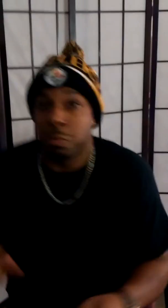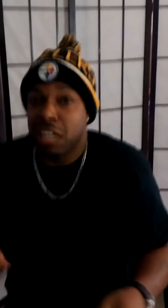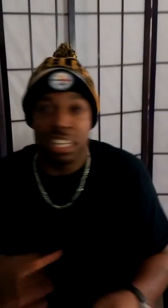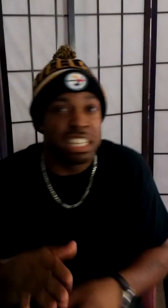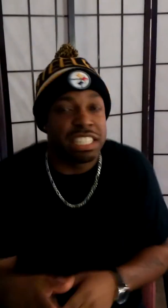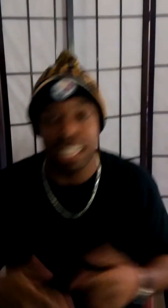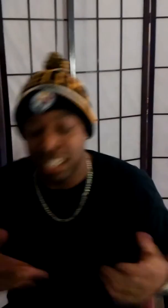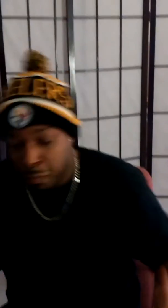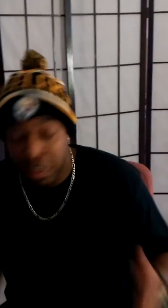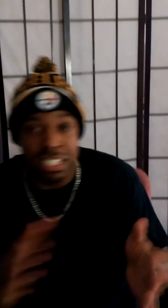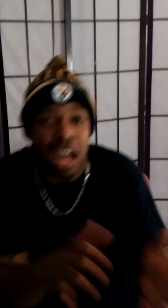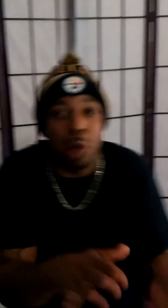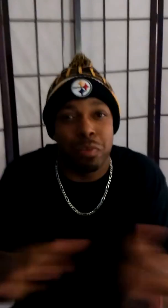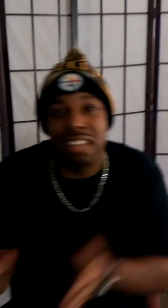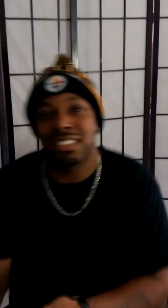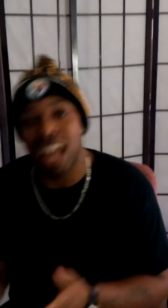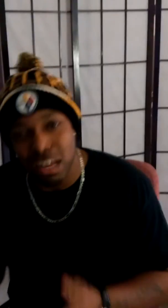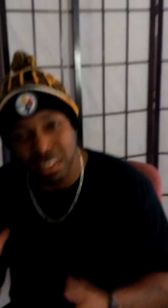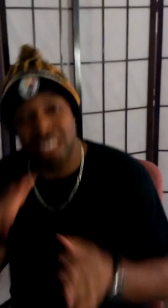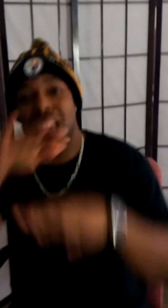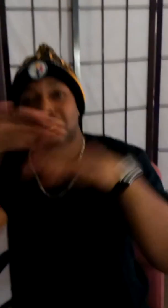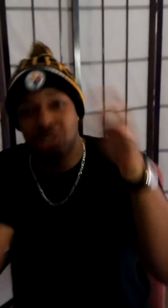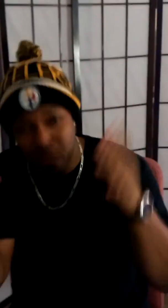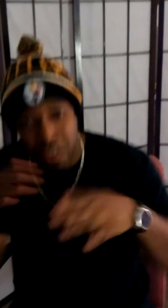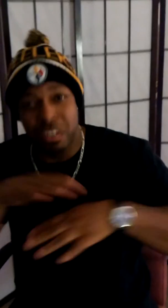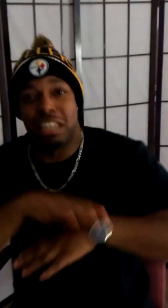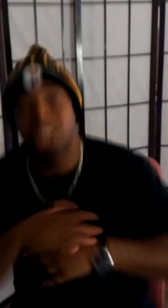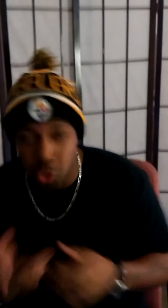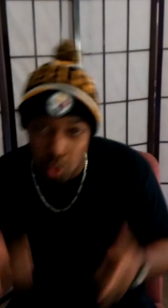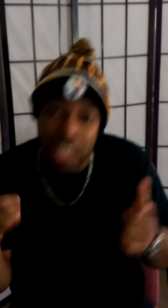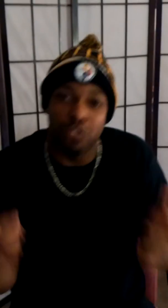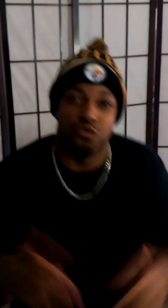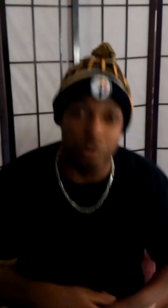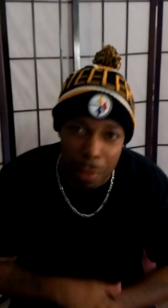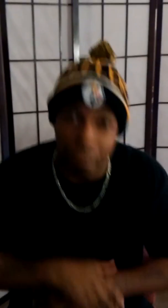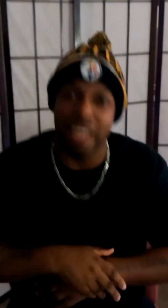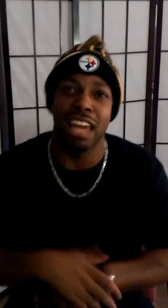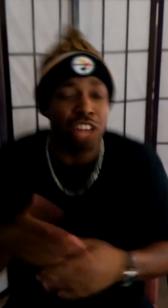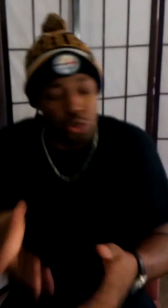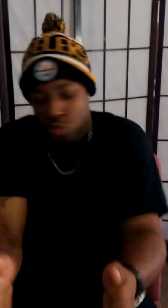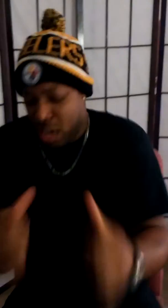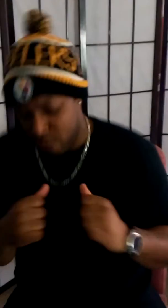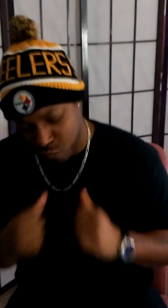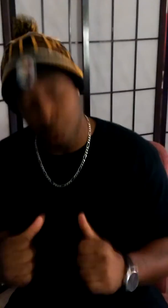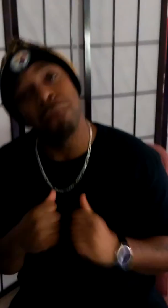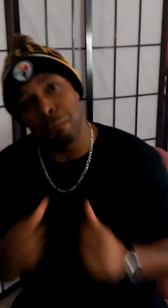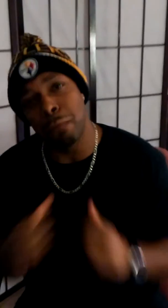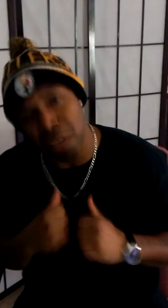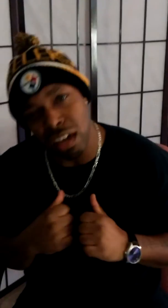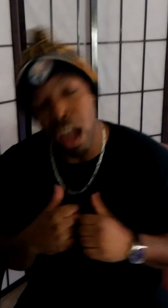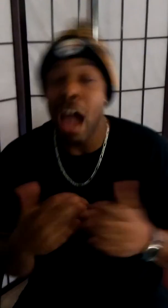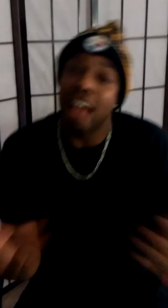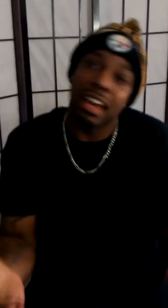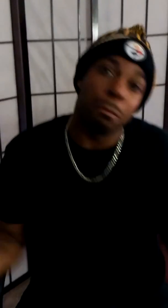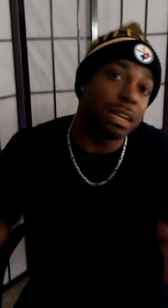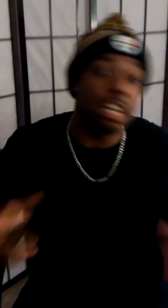me energy to picture our best time together so vividly. Do you even remember it? Do you even remember me? I can't believe